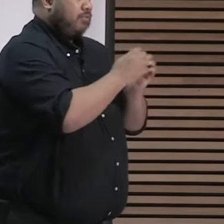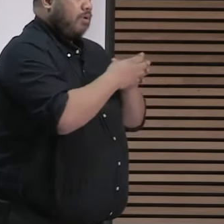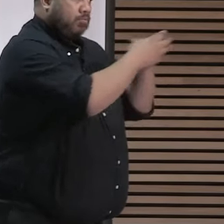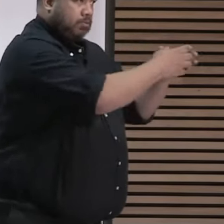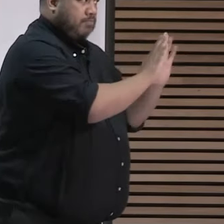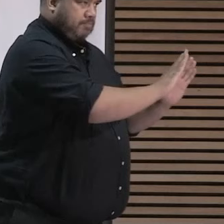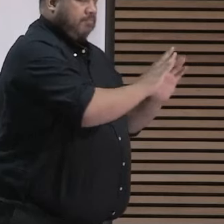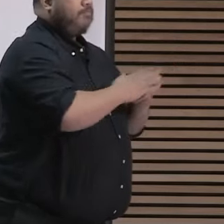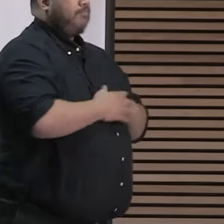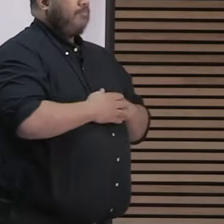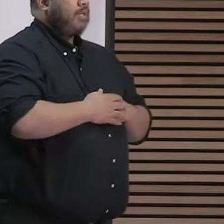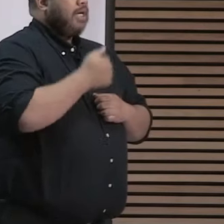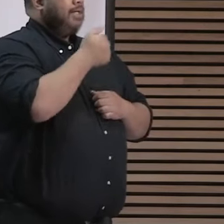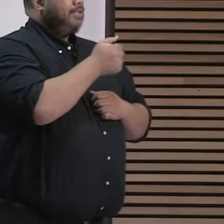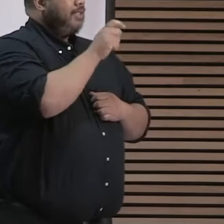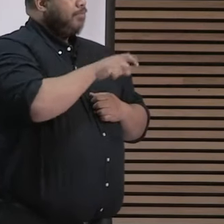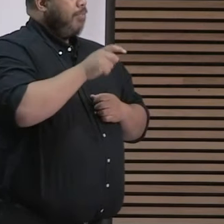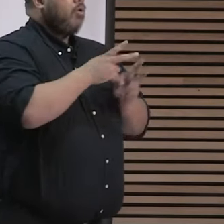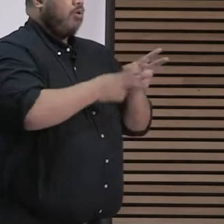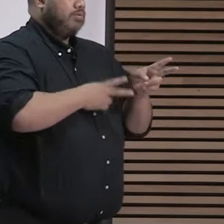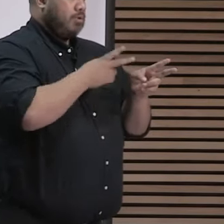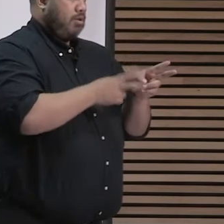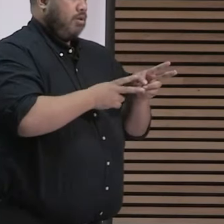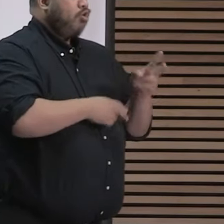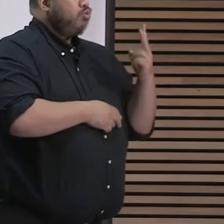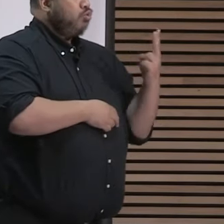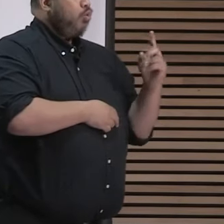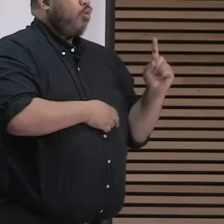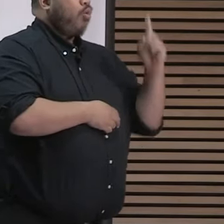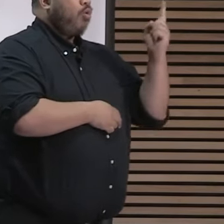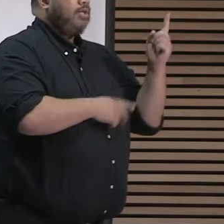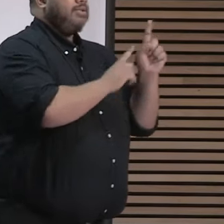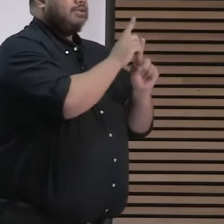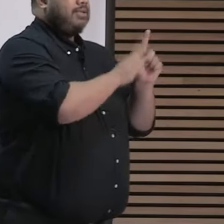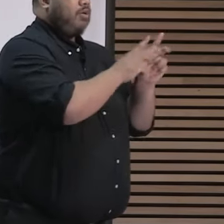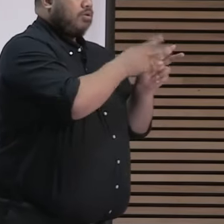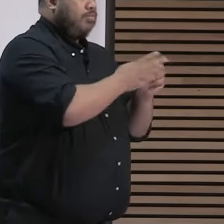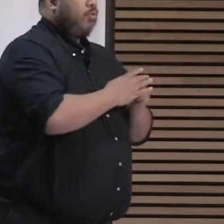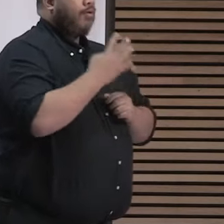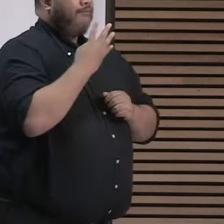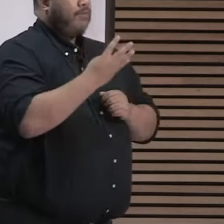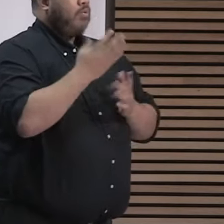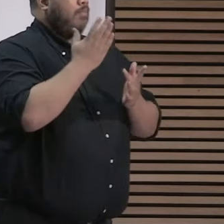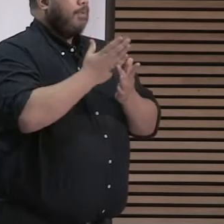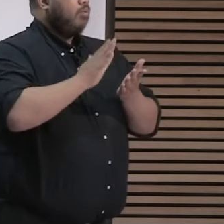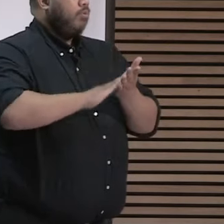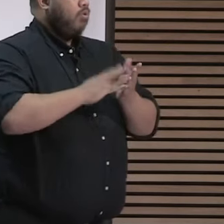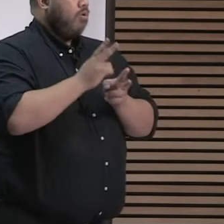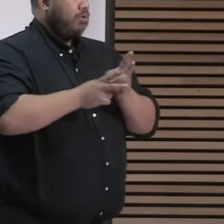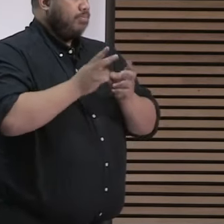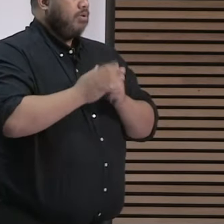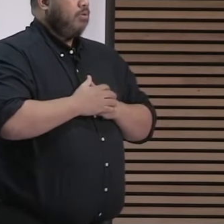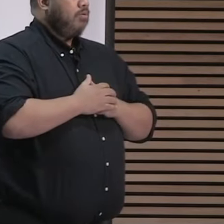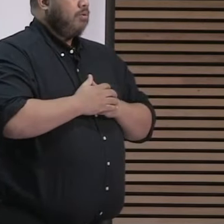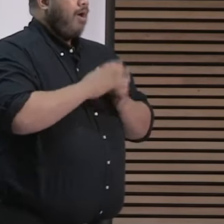people receiving hospital level care for COVID-19. 2 are in Auckland City Hospital, while 4 are in Middlemore. None are